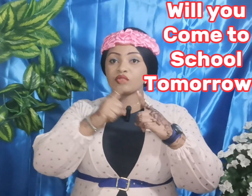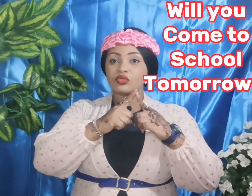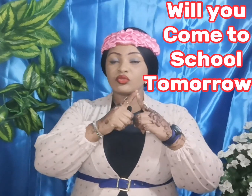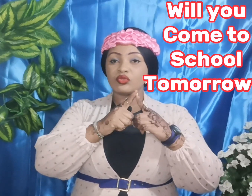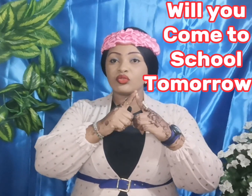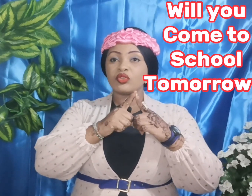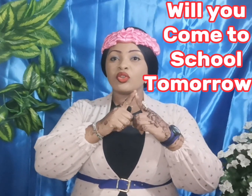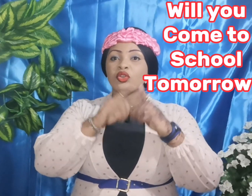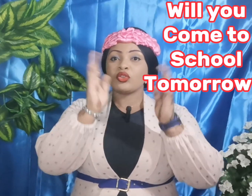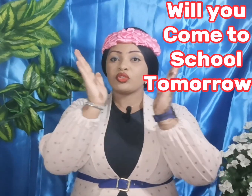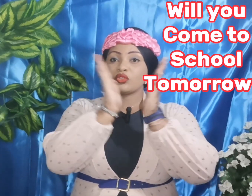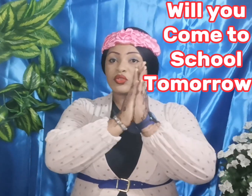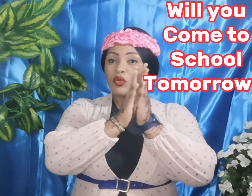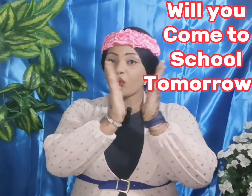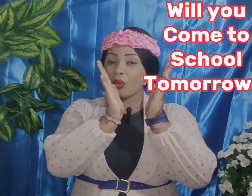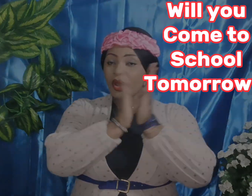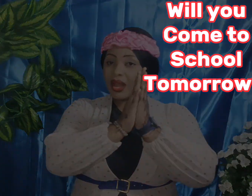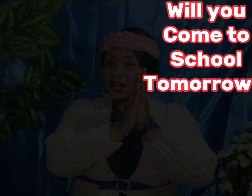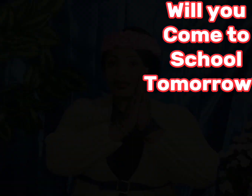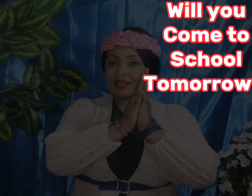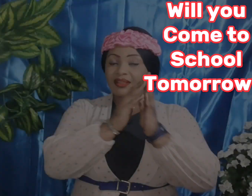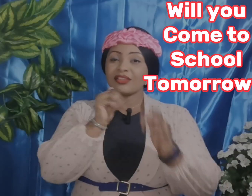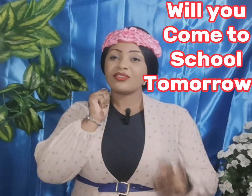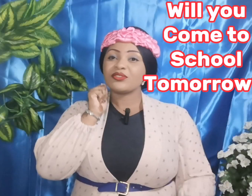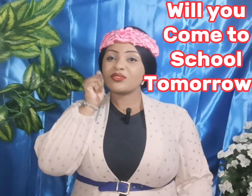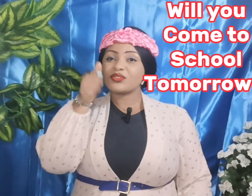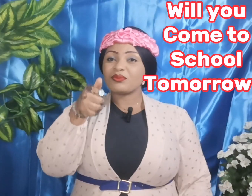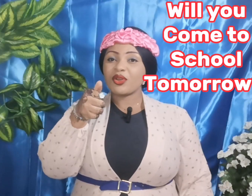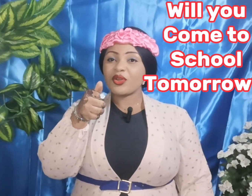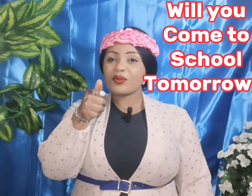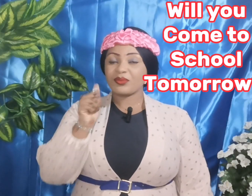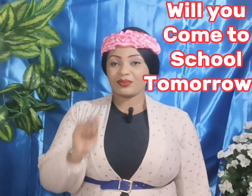to school tomorrow?